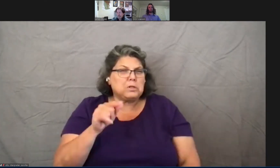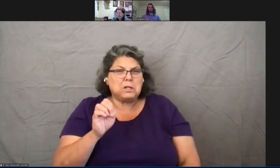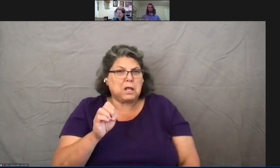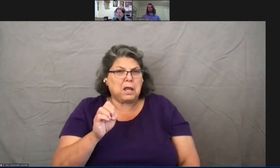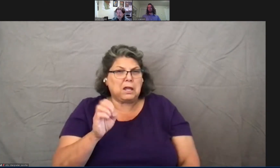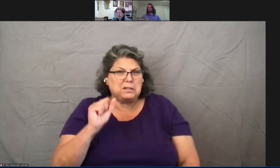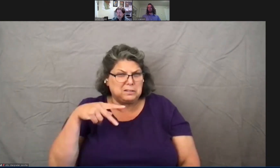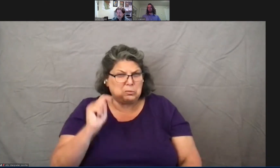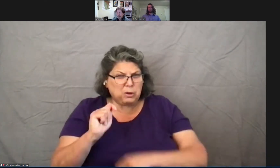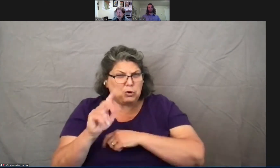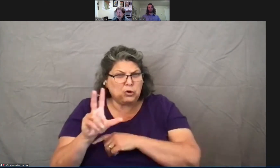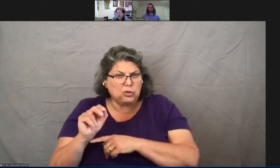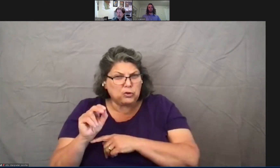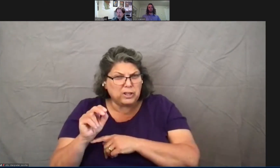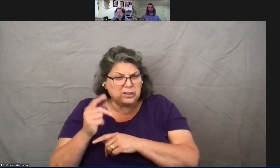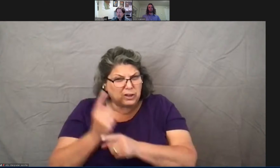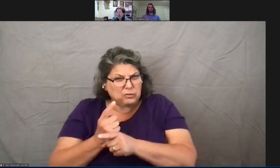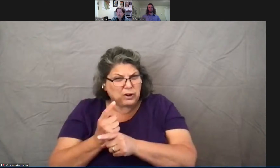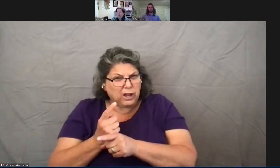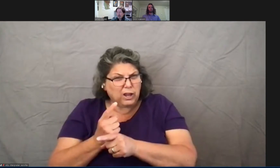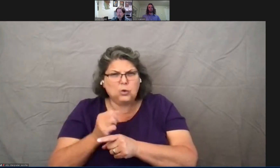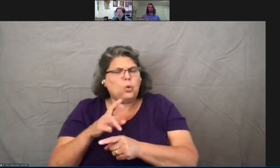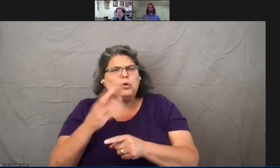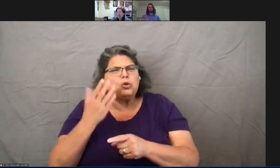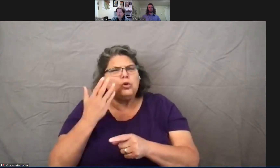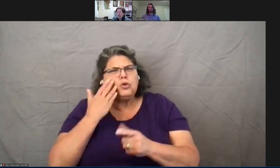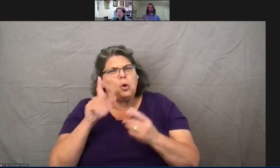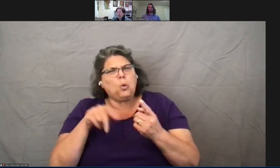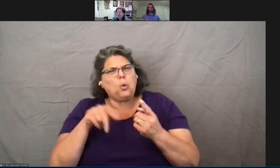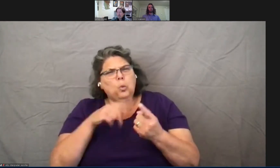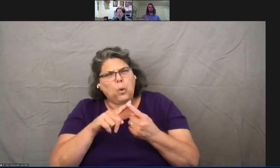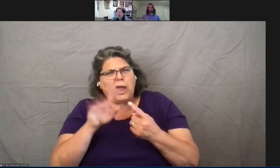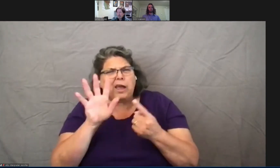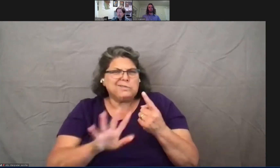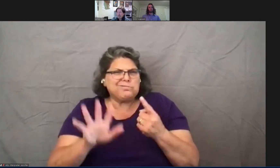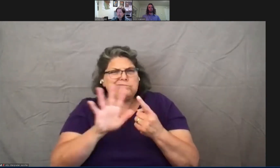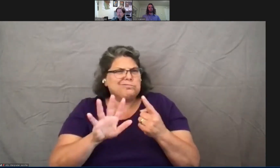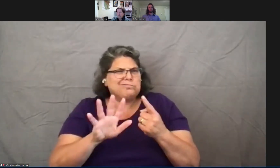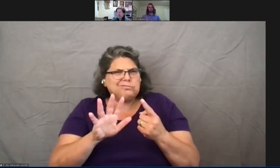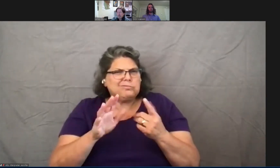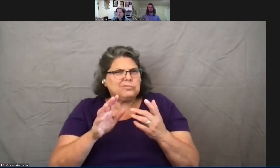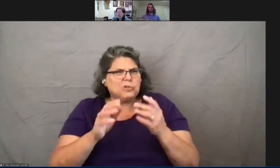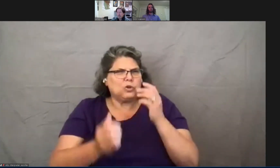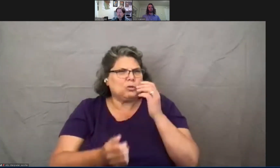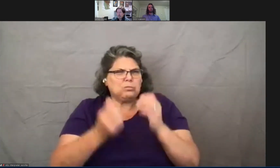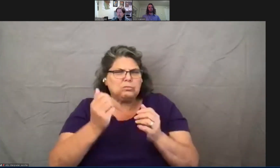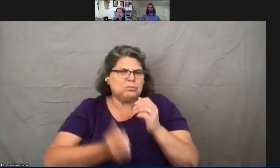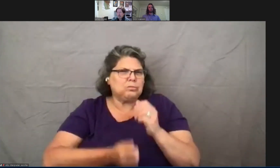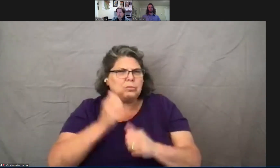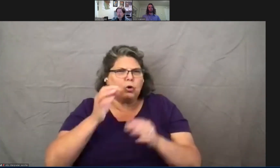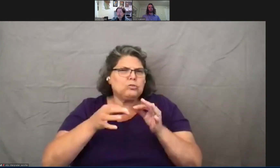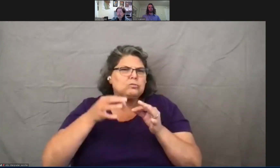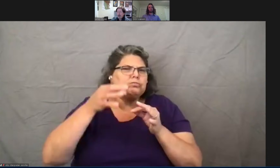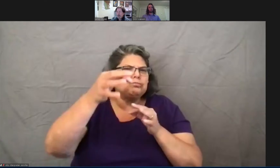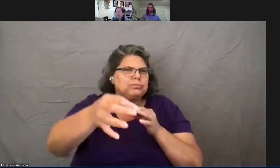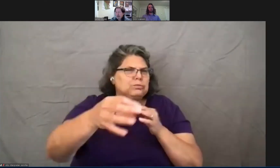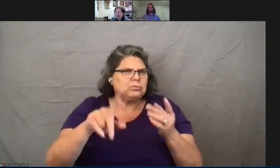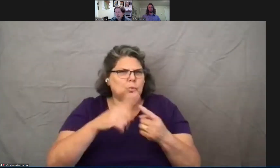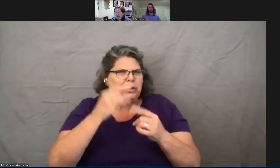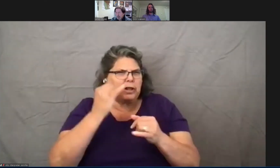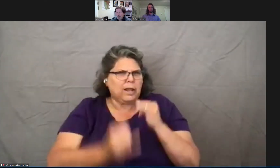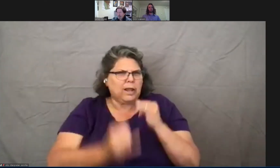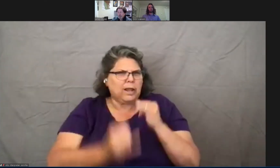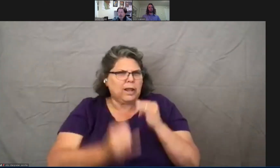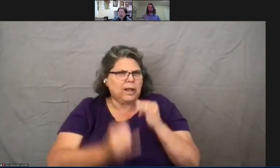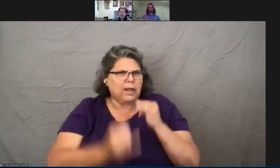or do you know what the sort of outer limit is that those policies would be expected to be in place? Yeah, well,